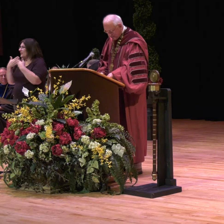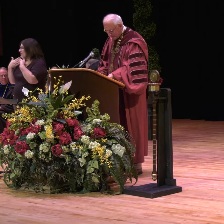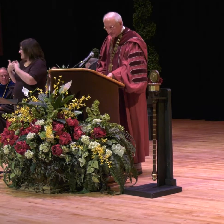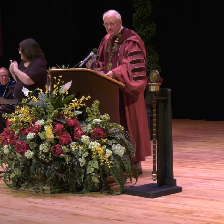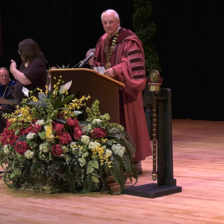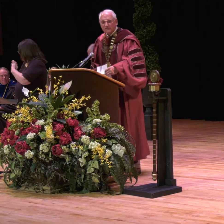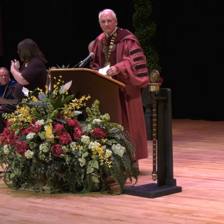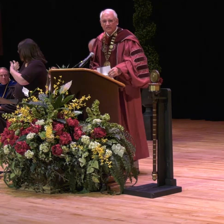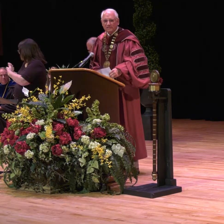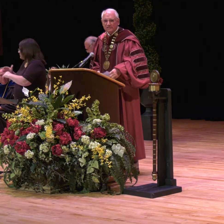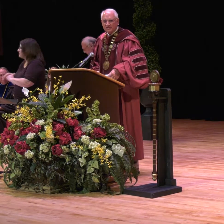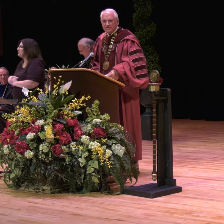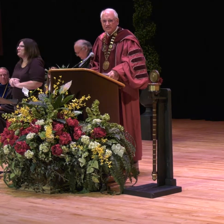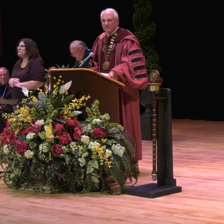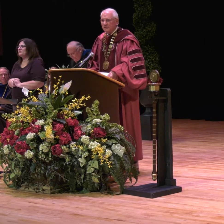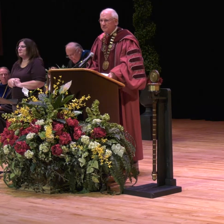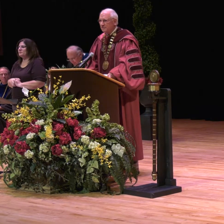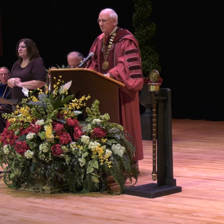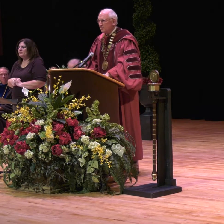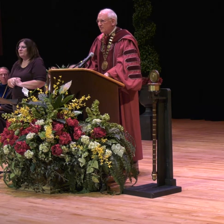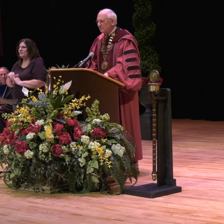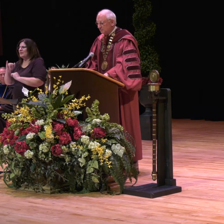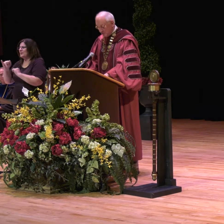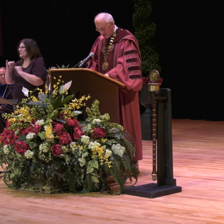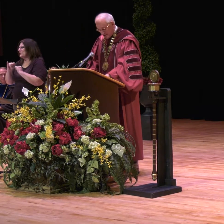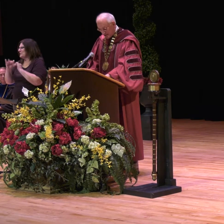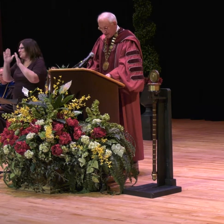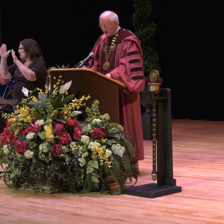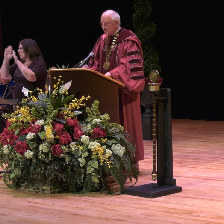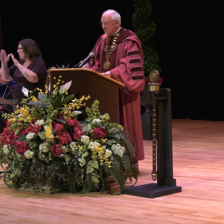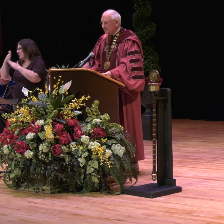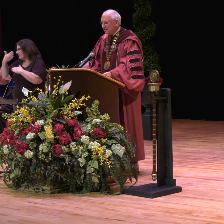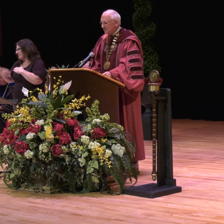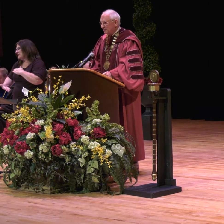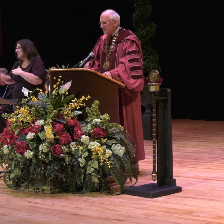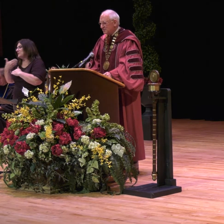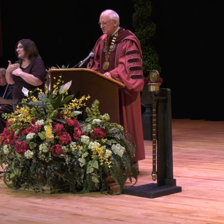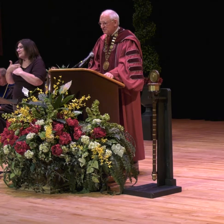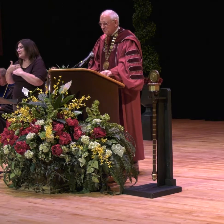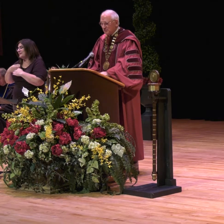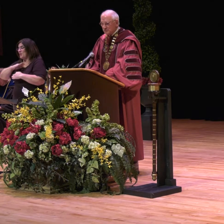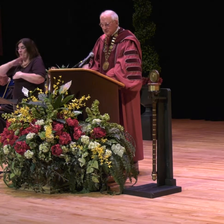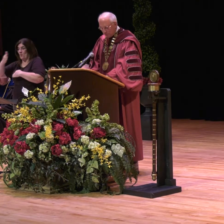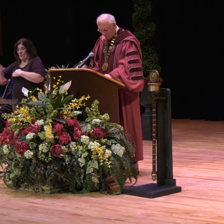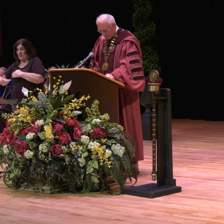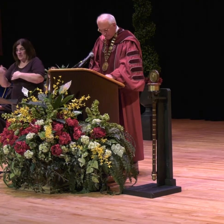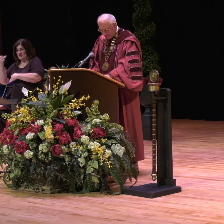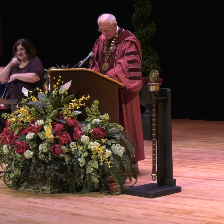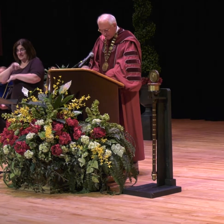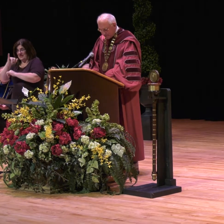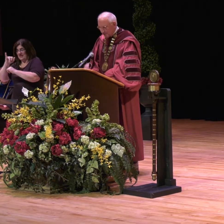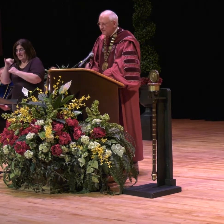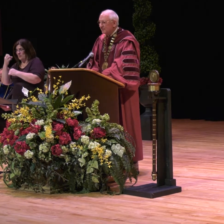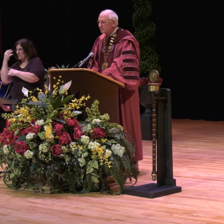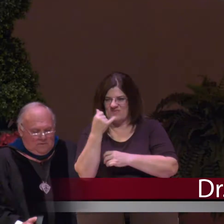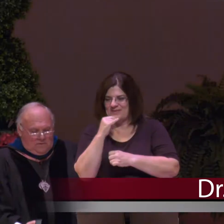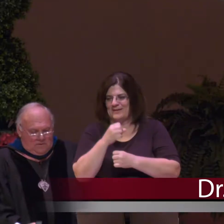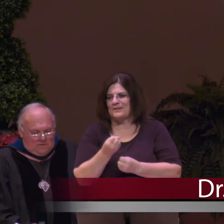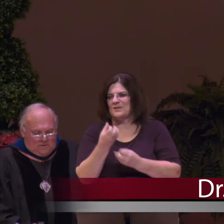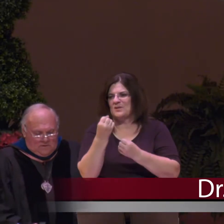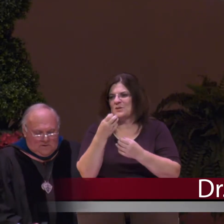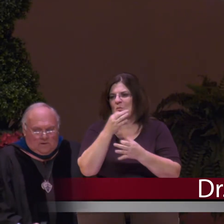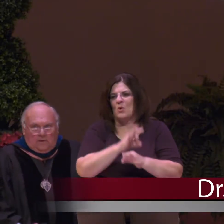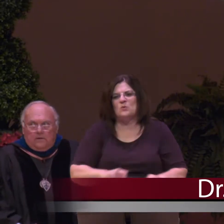Thank you, Dr. Jeffrey, for that generous introduction, and welcome to a day that we consider the most important of the year at